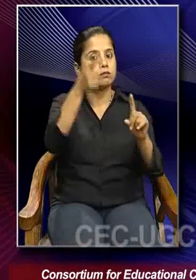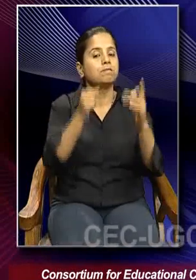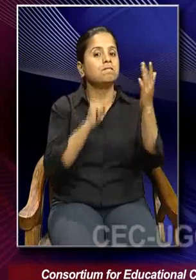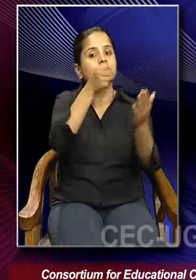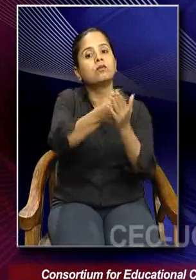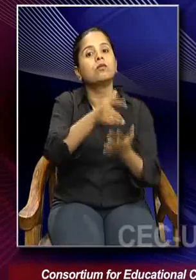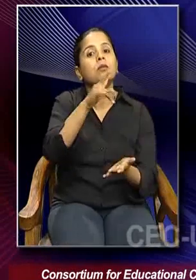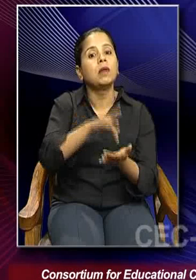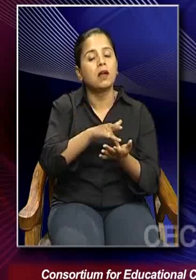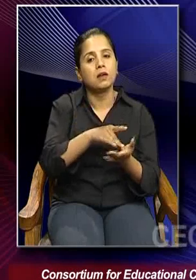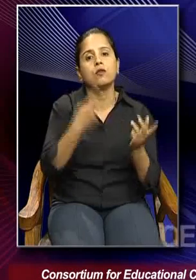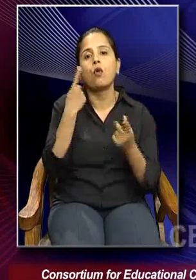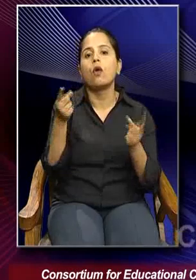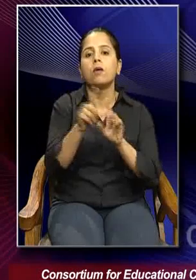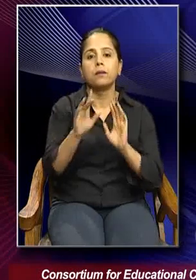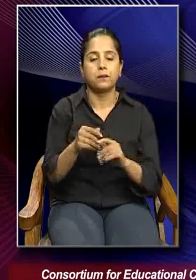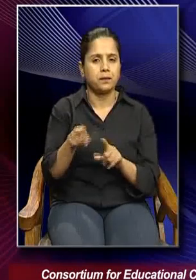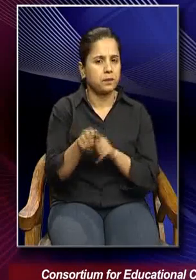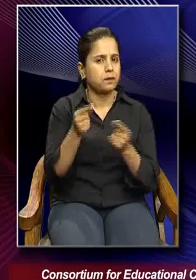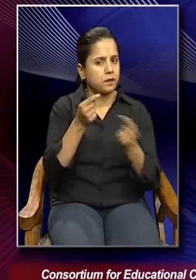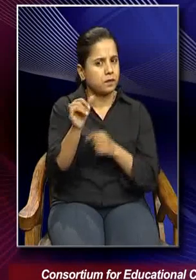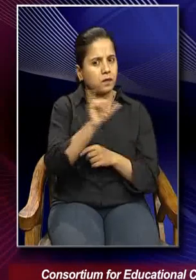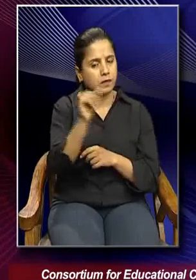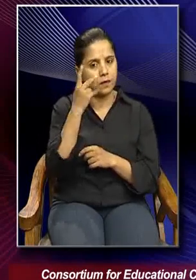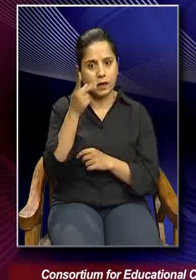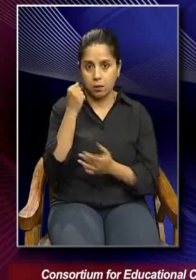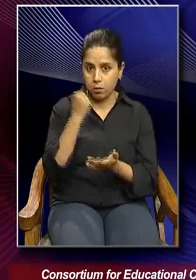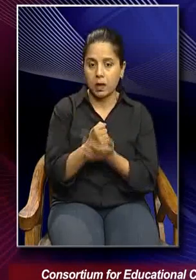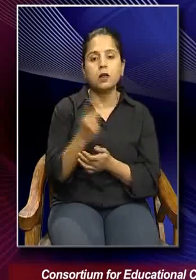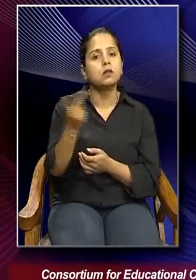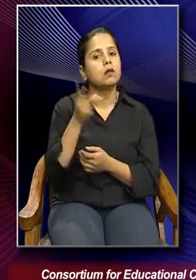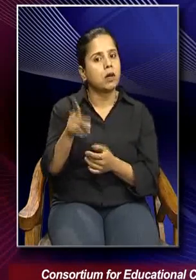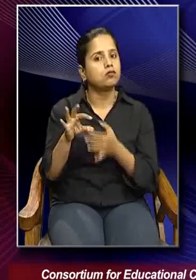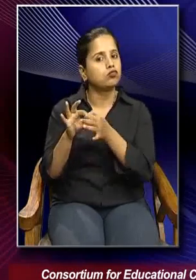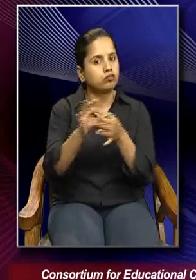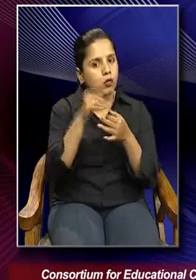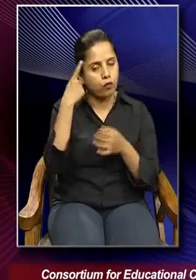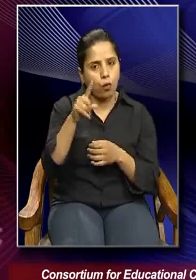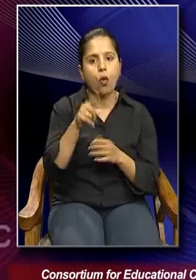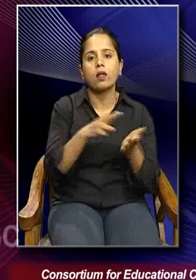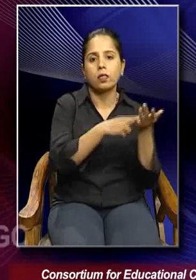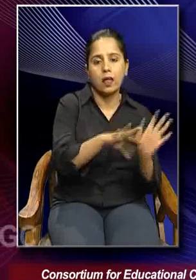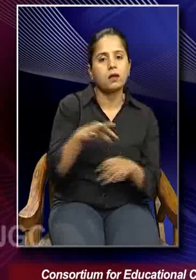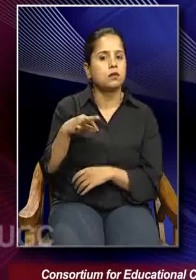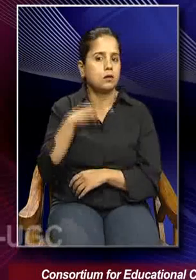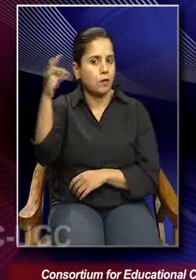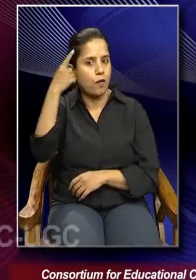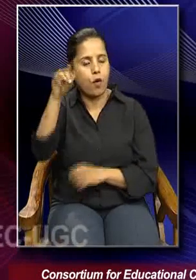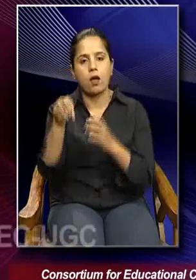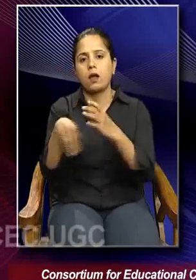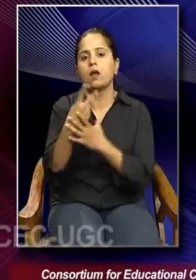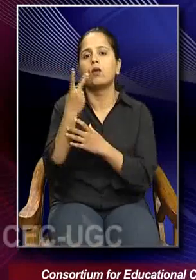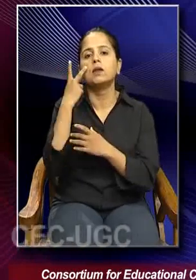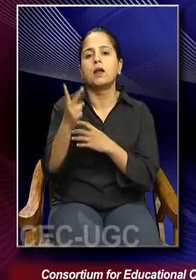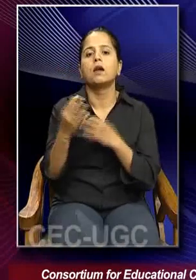to the destination. So in the similar manner, there has to be this unity for Purush and Prakriti for the evolution to